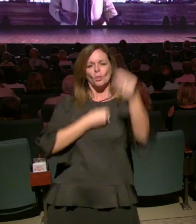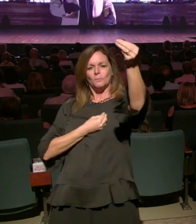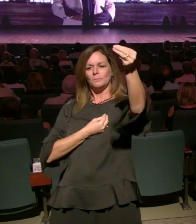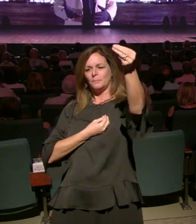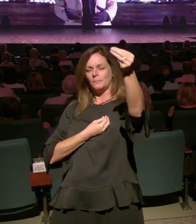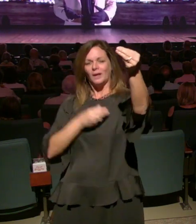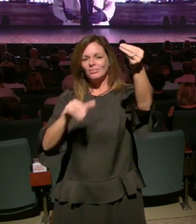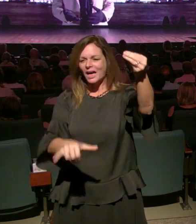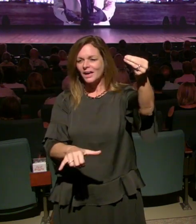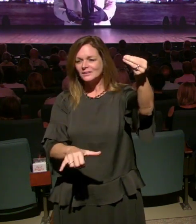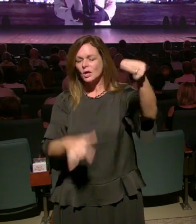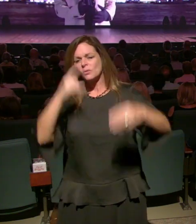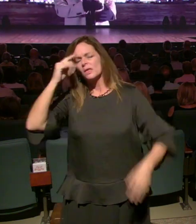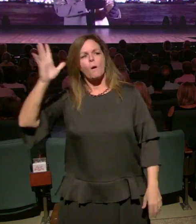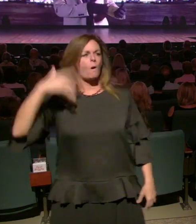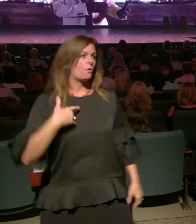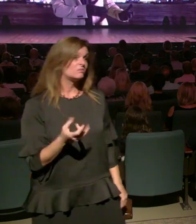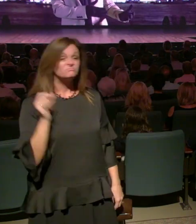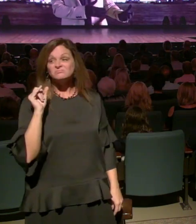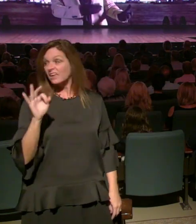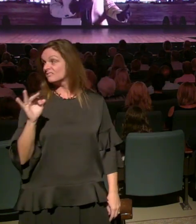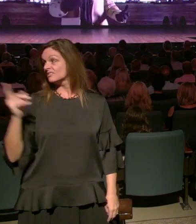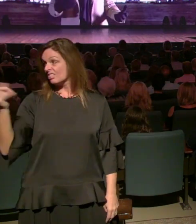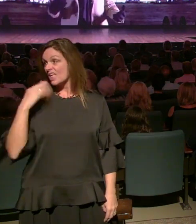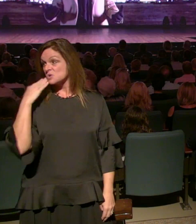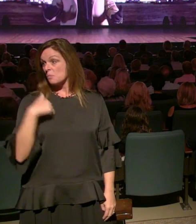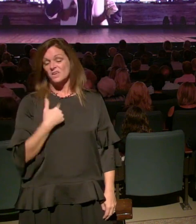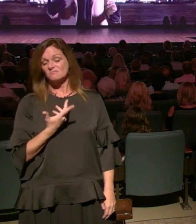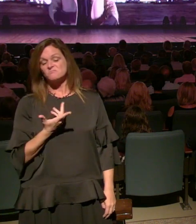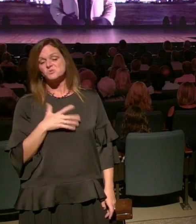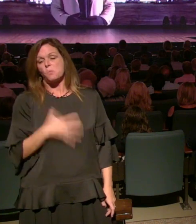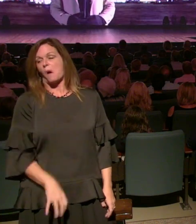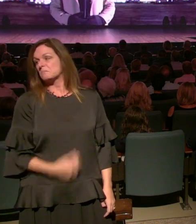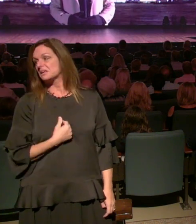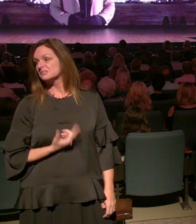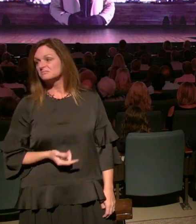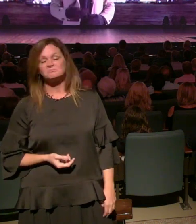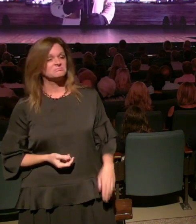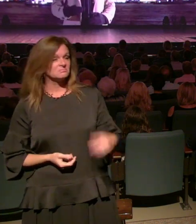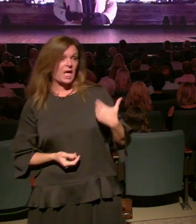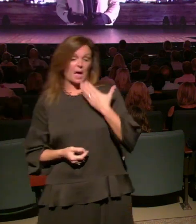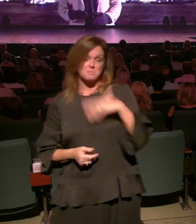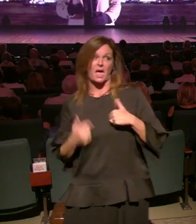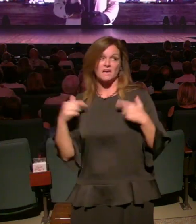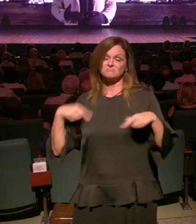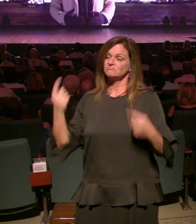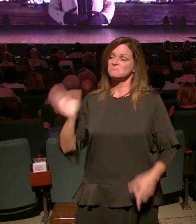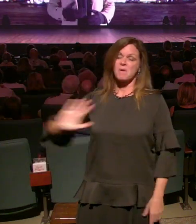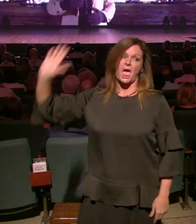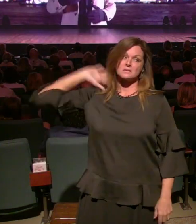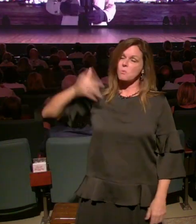We may have had thoughts or made statements like, well, if they really knew me, they would never love me or accept me. We're often afraid of